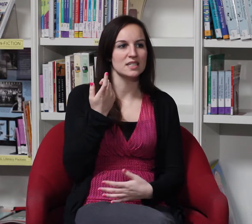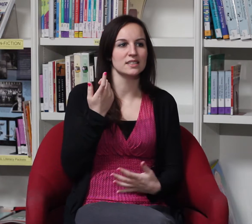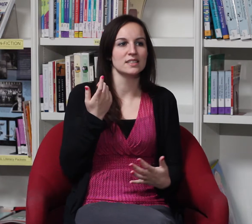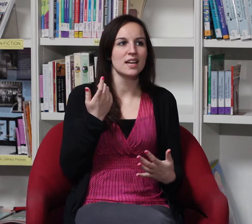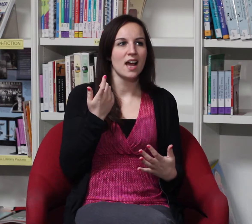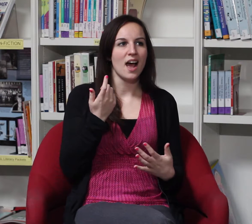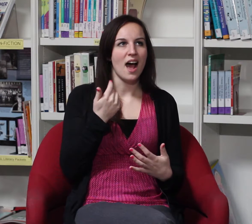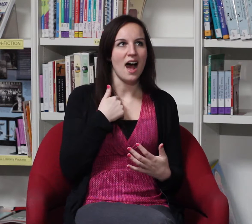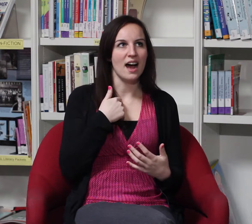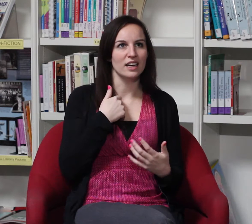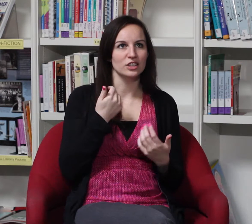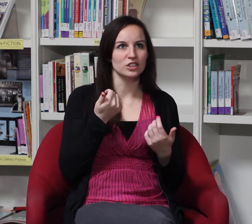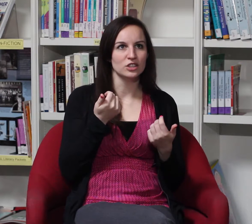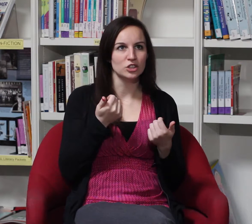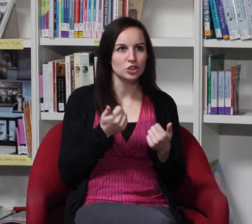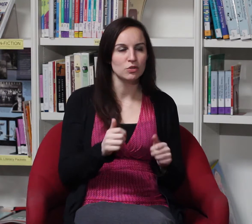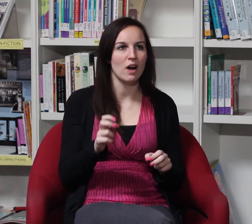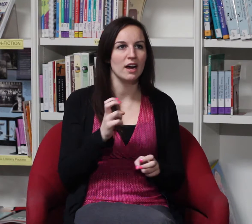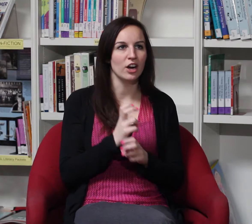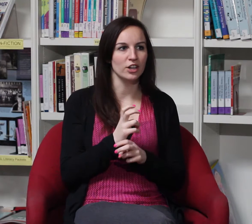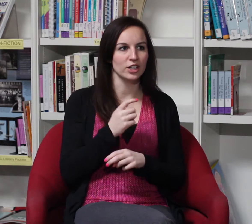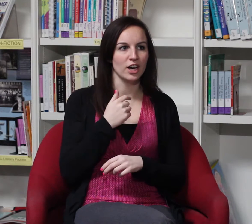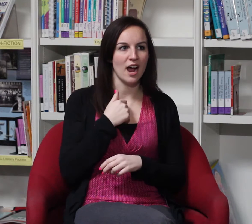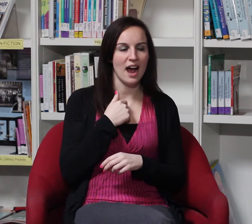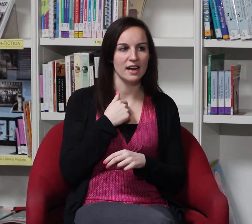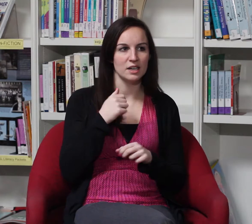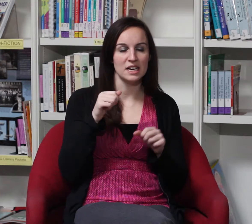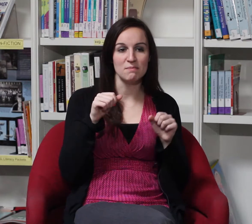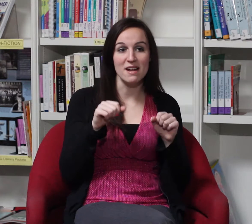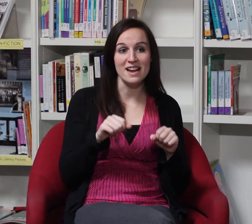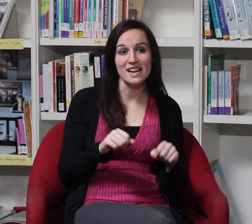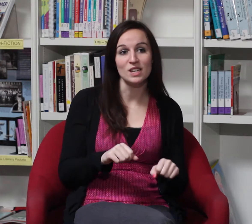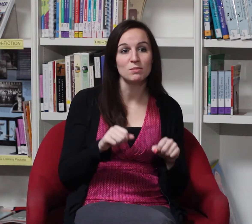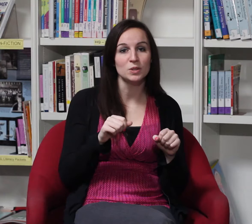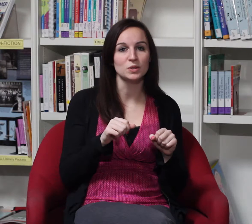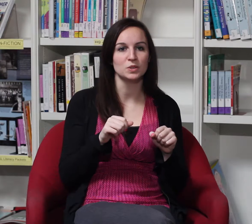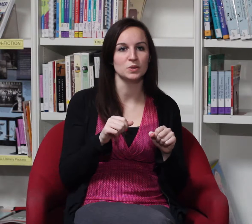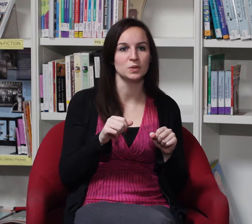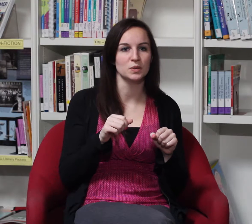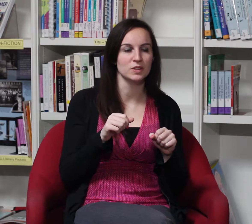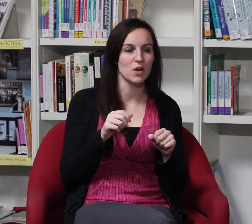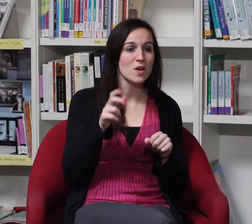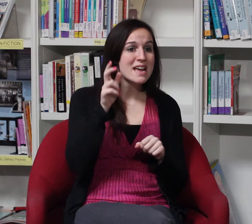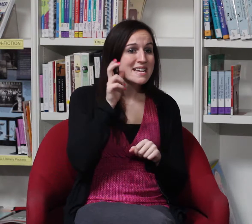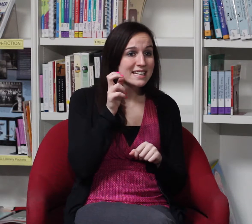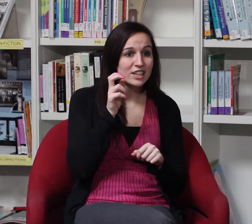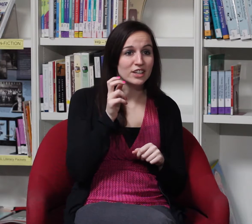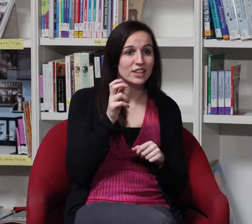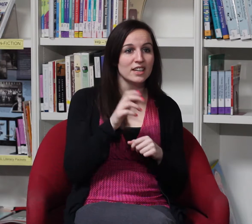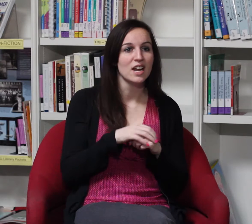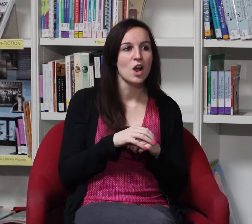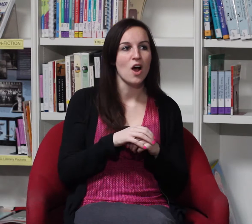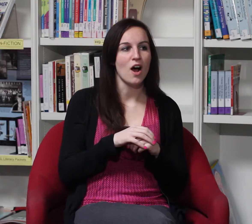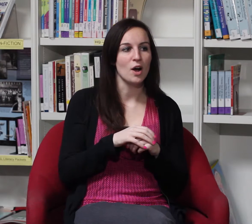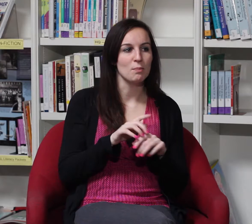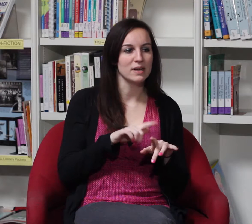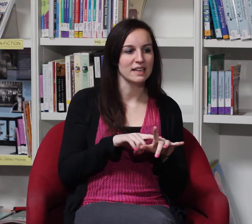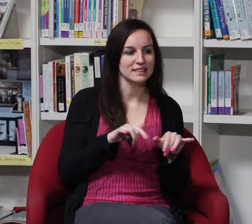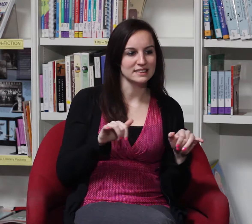because I try harder. I am able to, hear, but at the